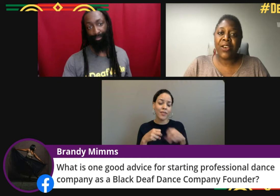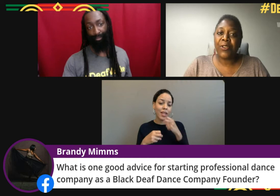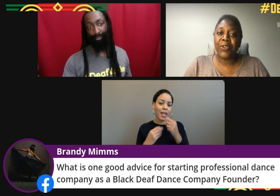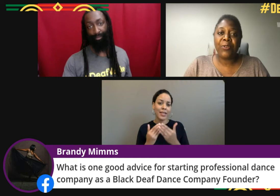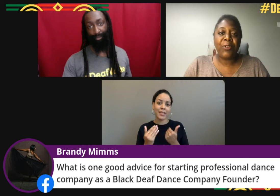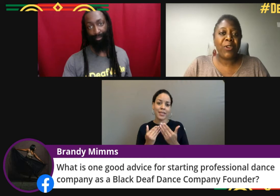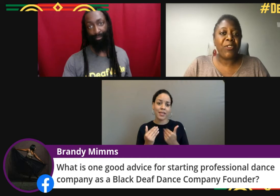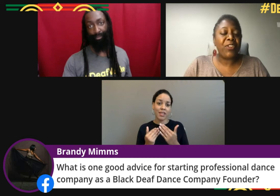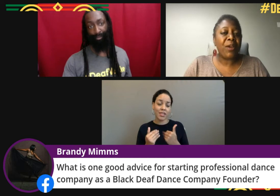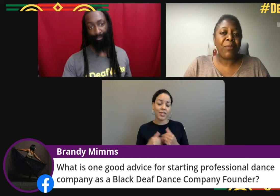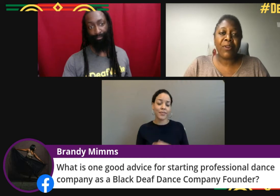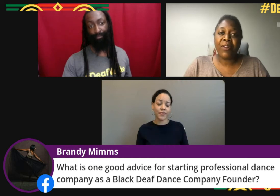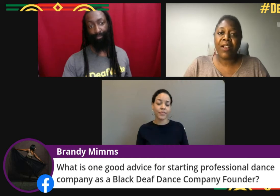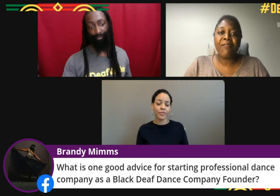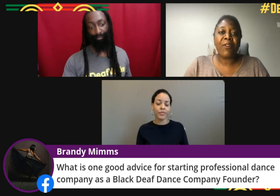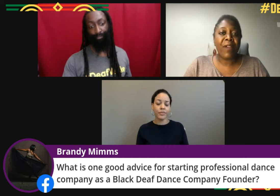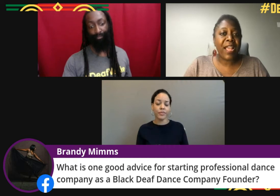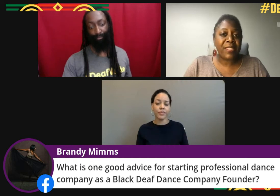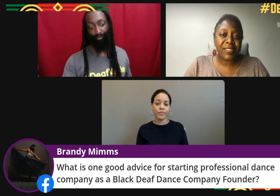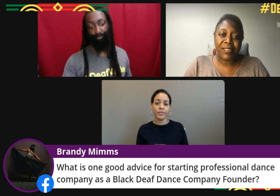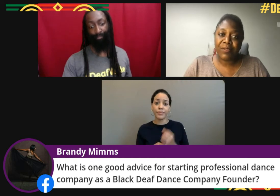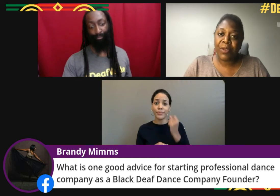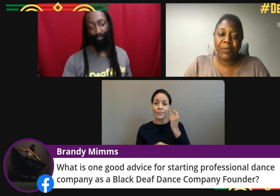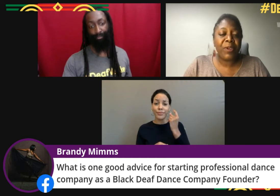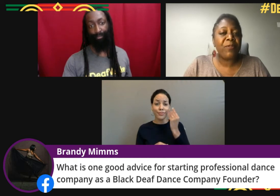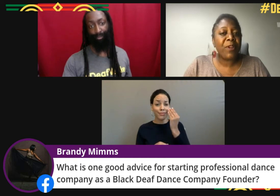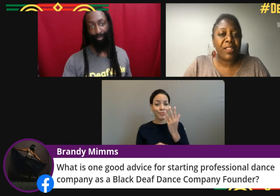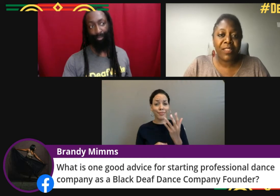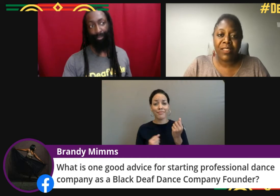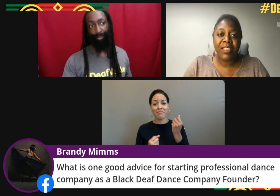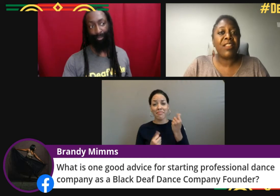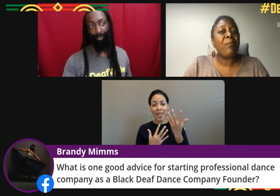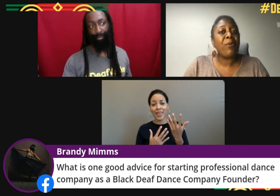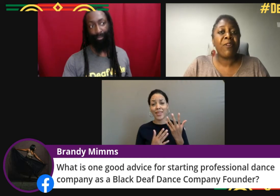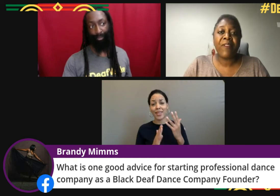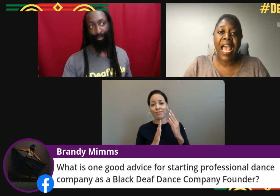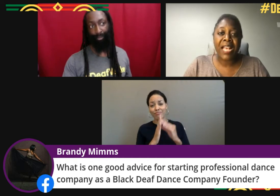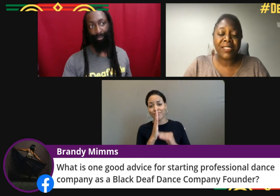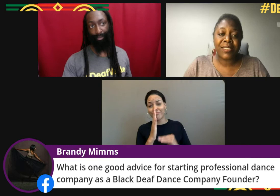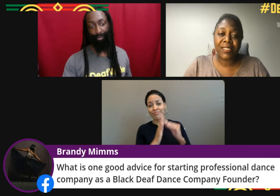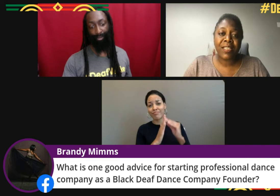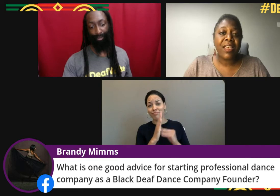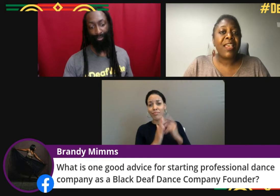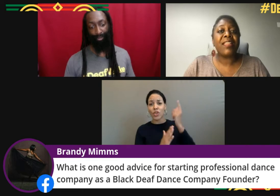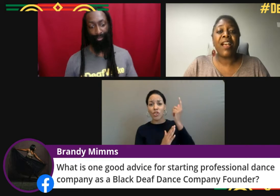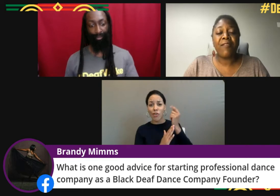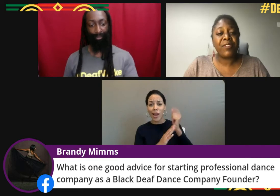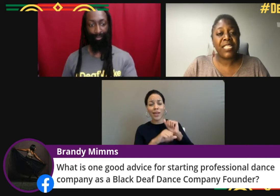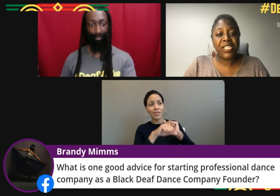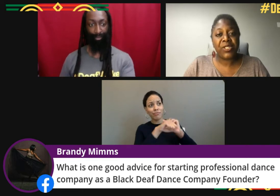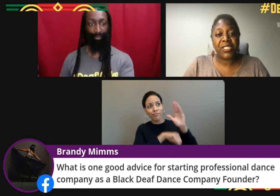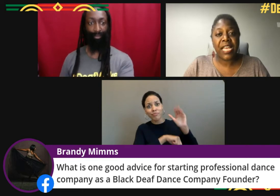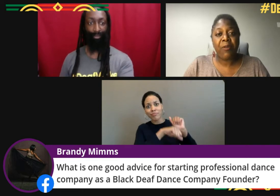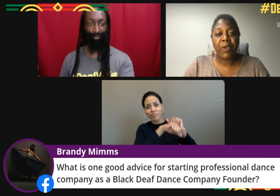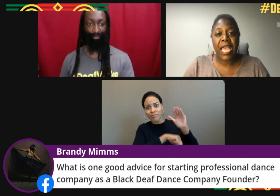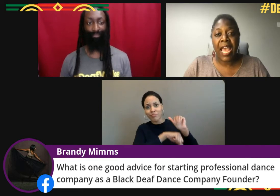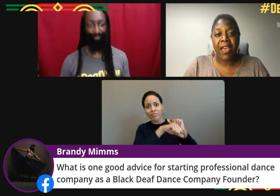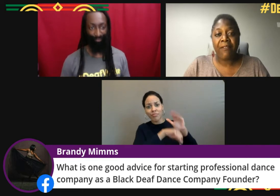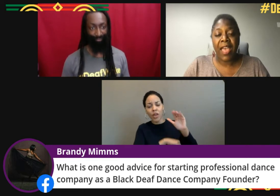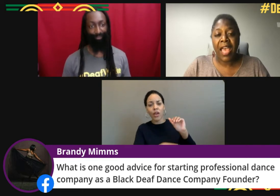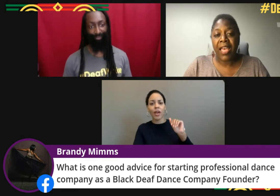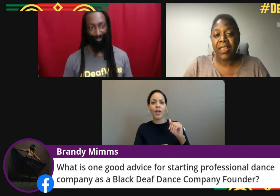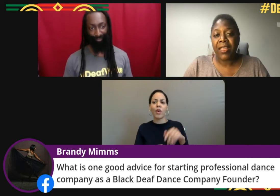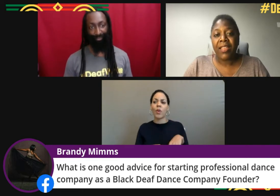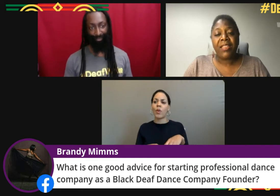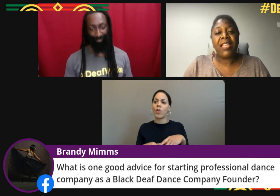I could tell you, you know, the number of grants we've written, the number of asks and conversations that we